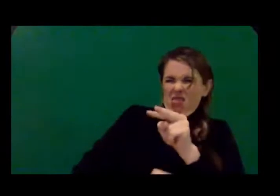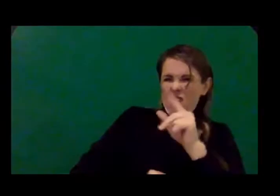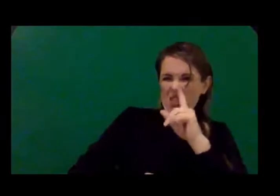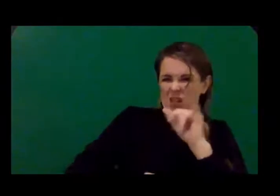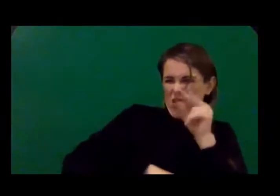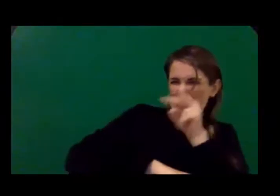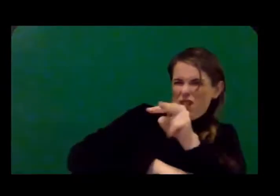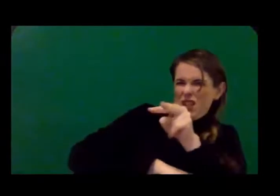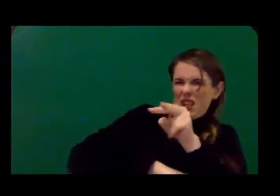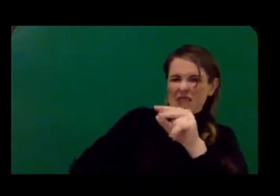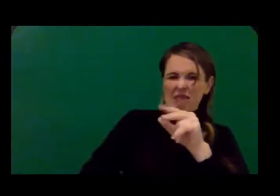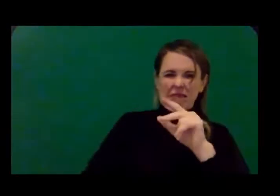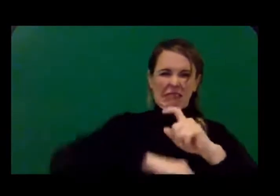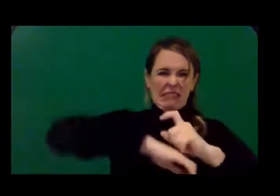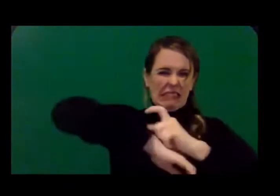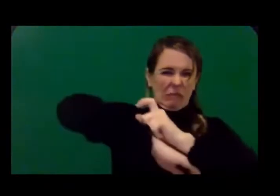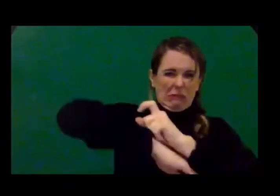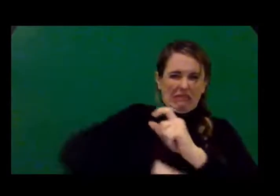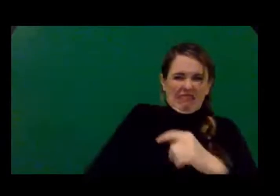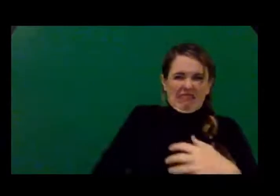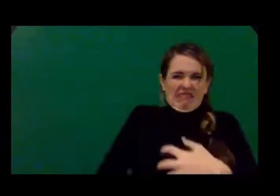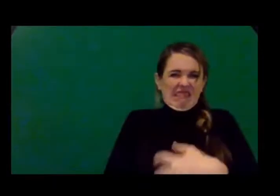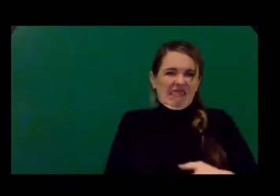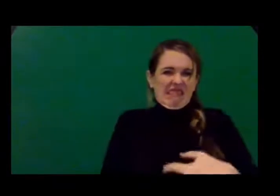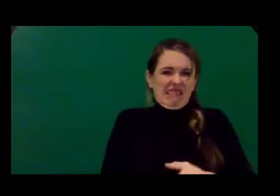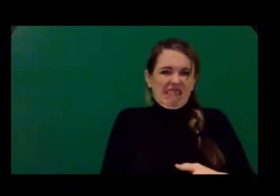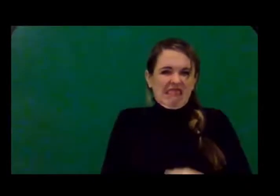was like, ooh, gross.